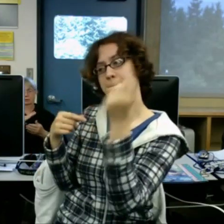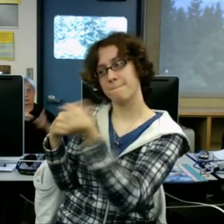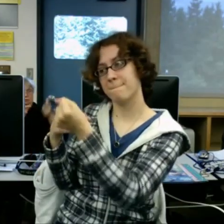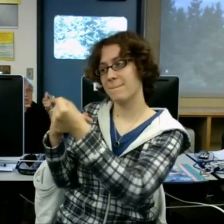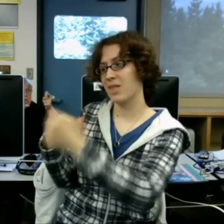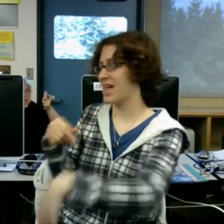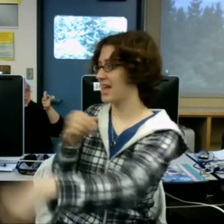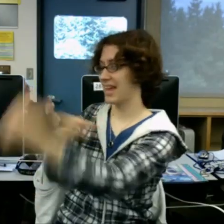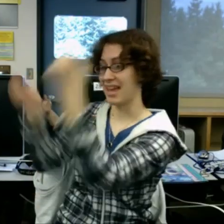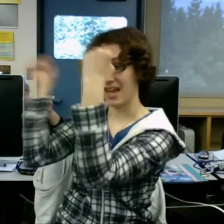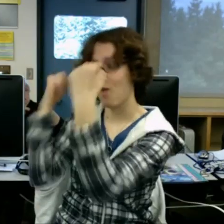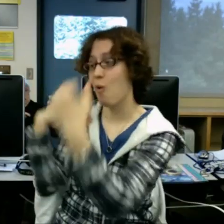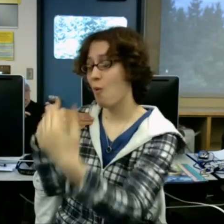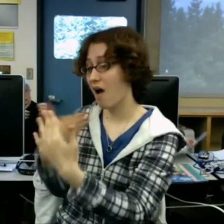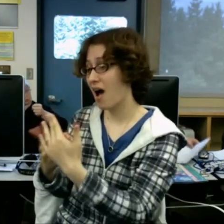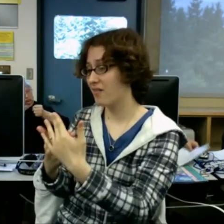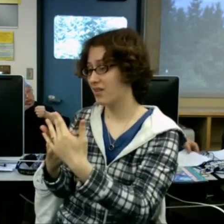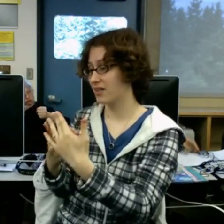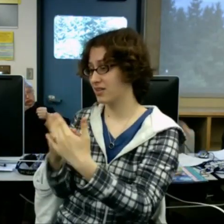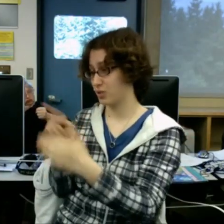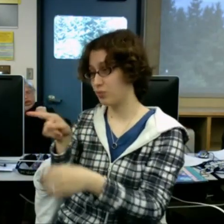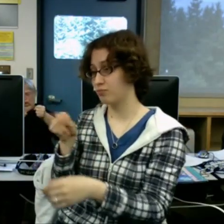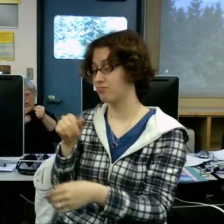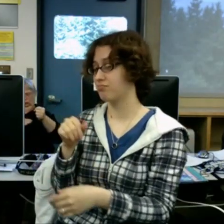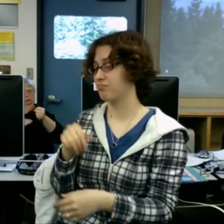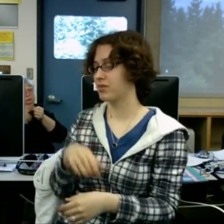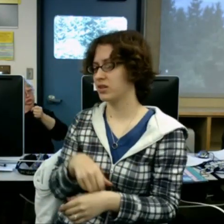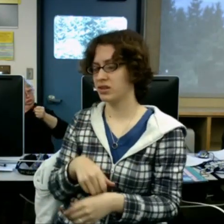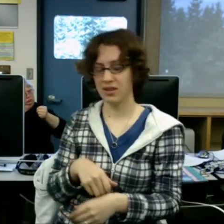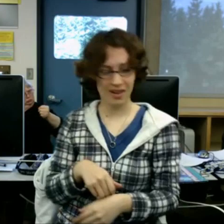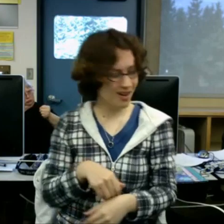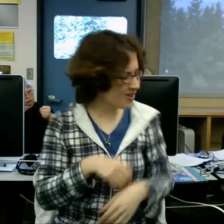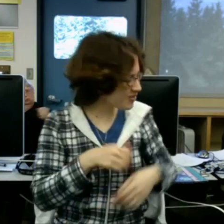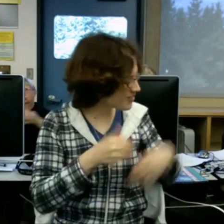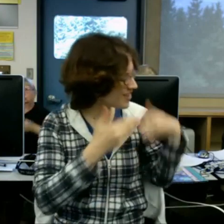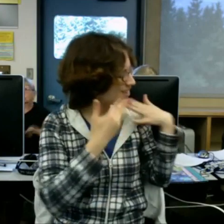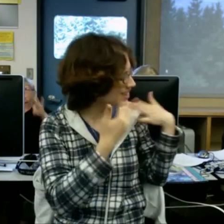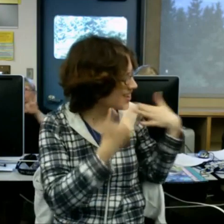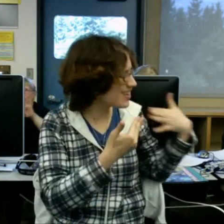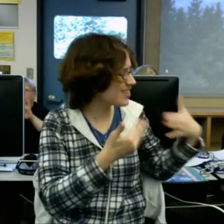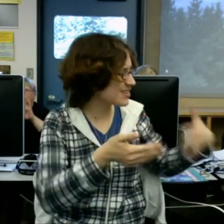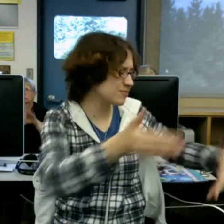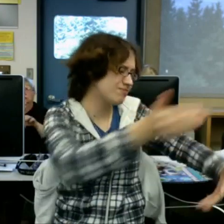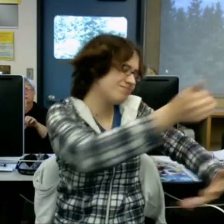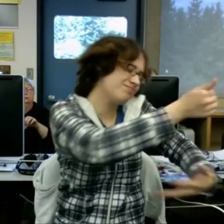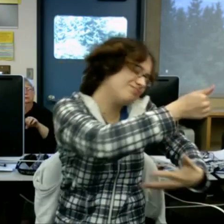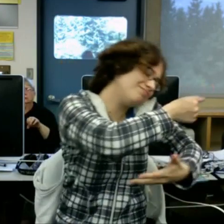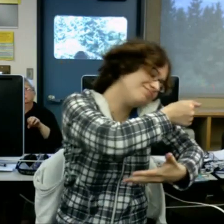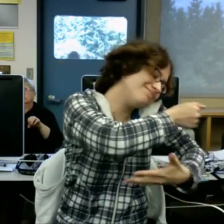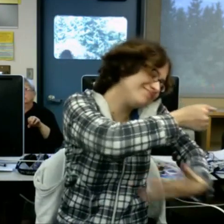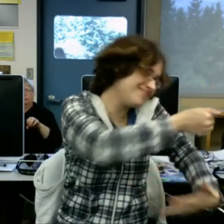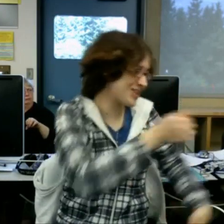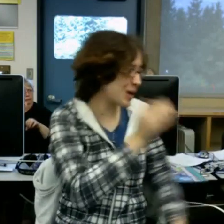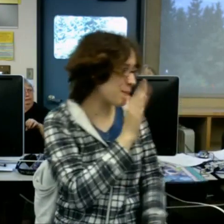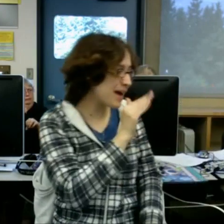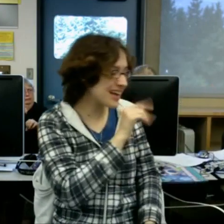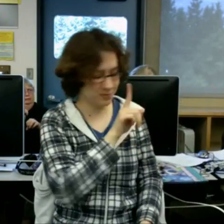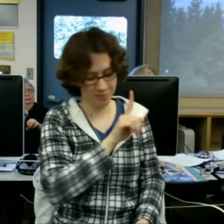then suddenly you will arrive at the castle." "Oh, well, thank you so much." She gave him a hug, said bye,